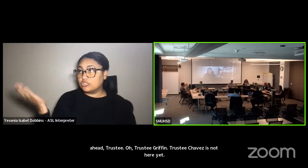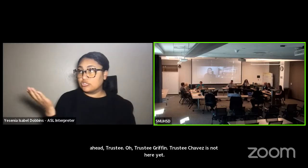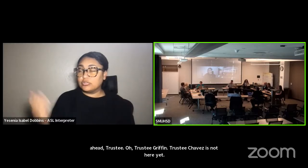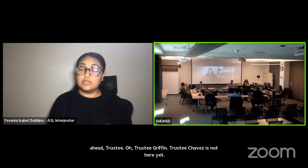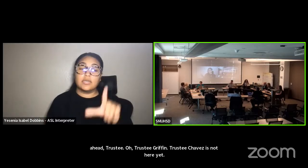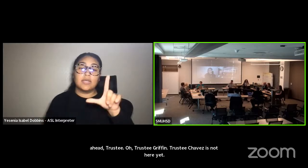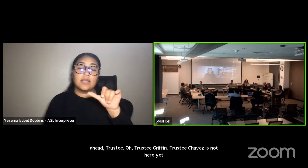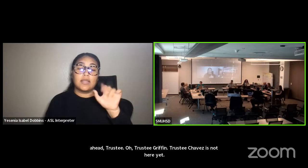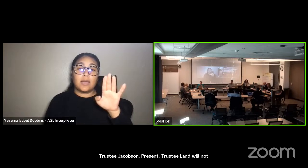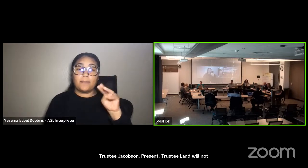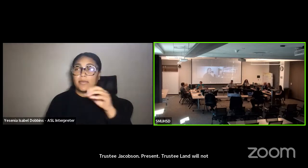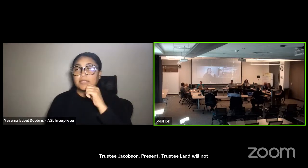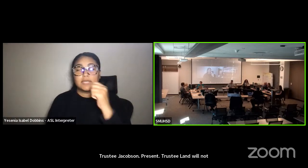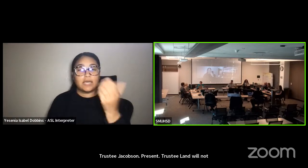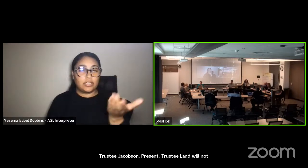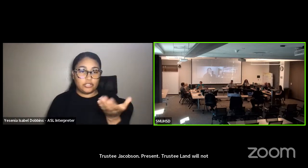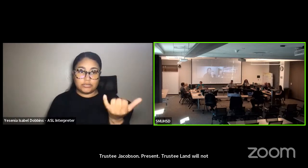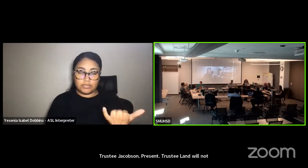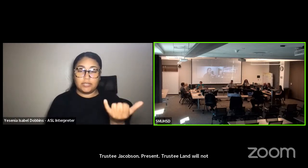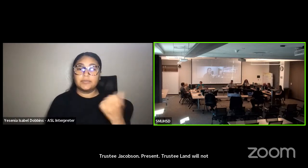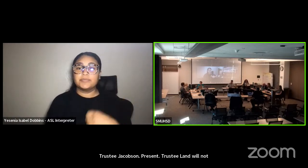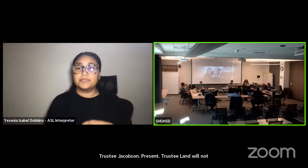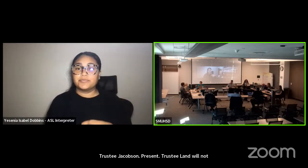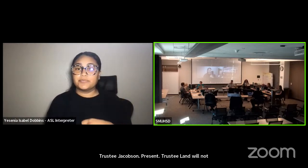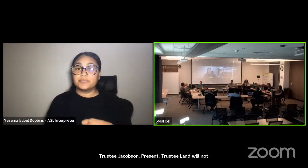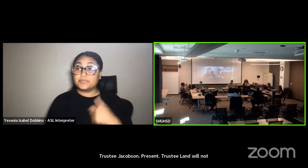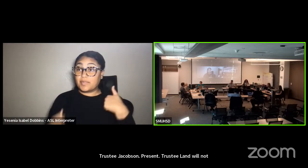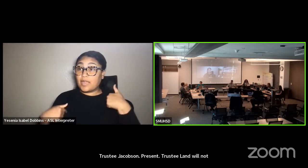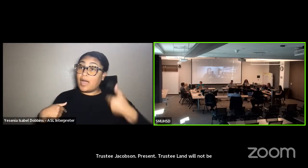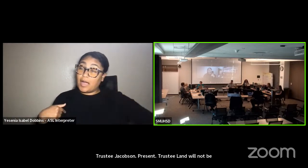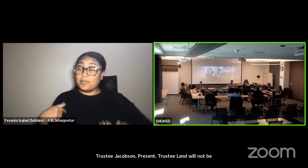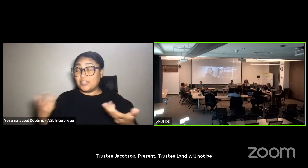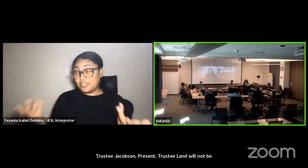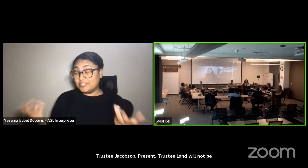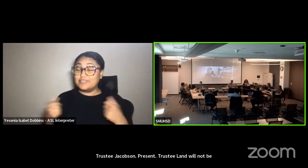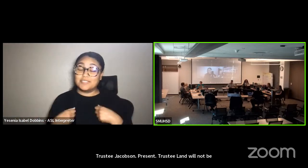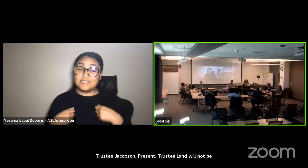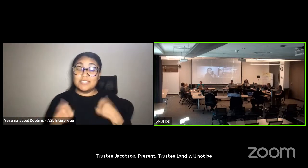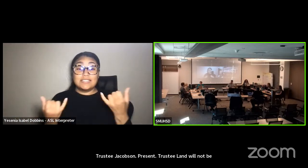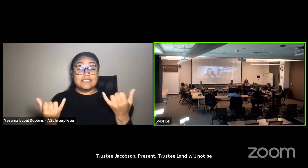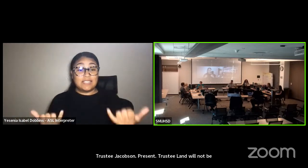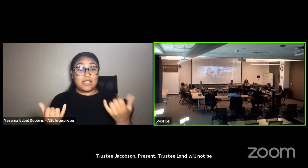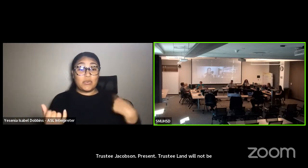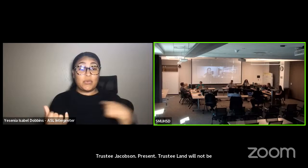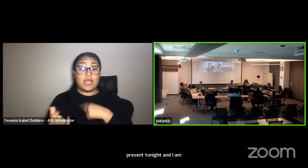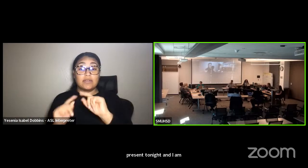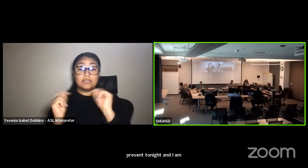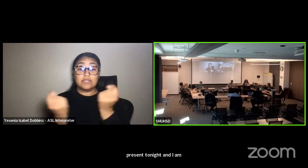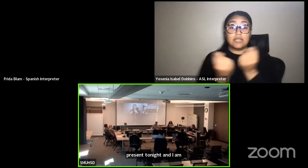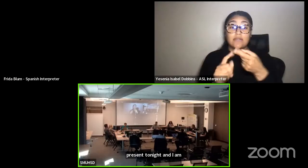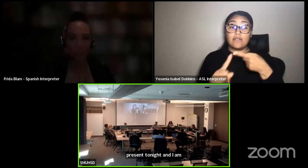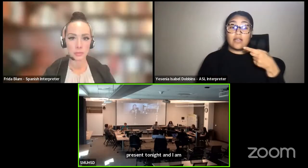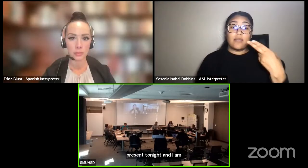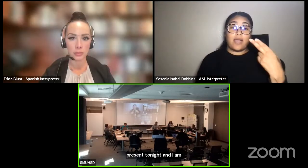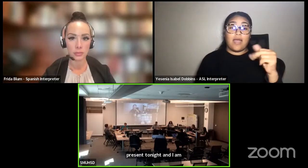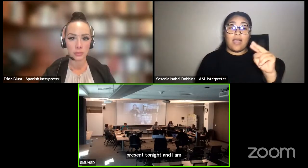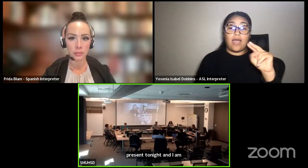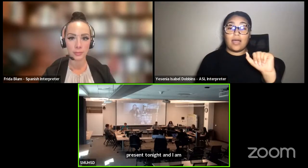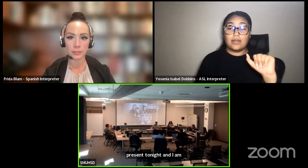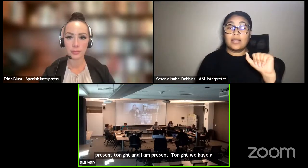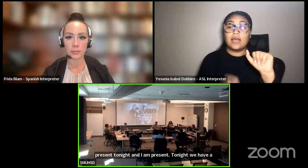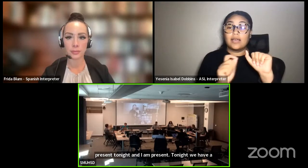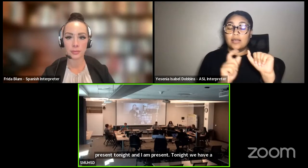Trustee Land will not be present tonight, and I am present. Tonight we have a team from Hannah Interpreting as our